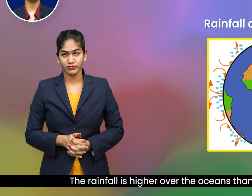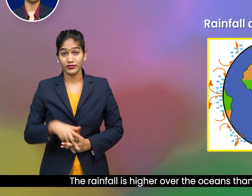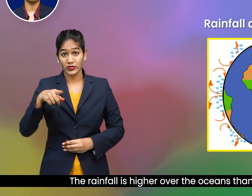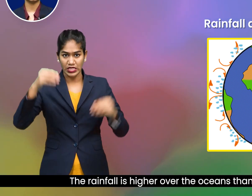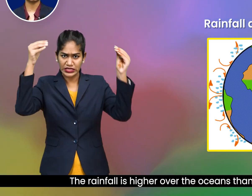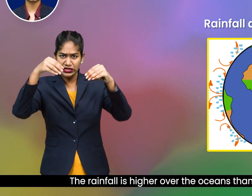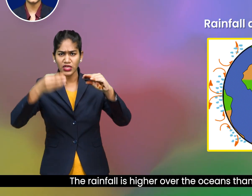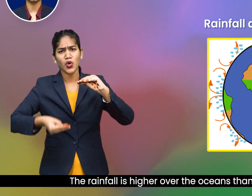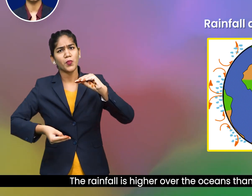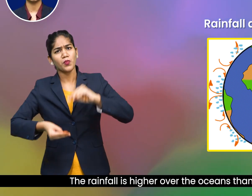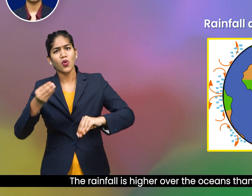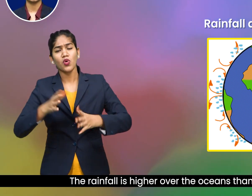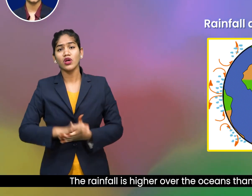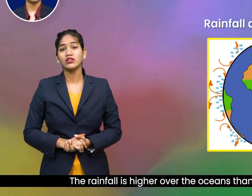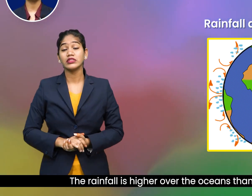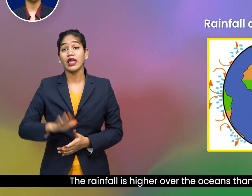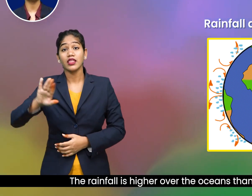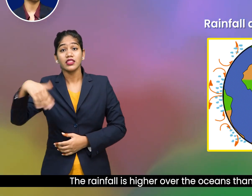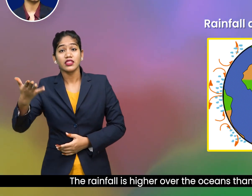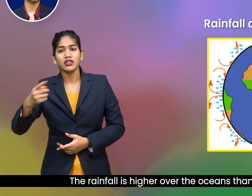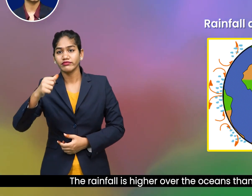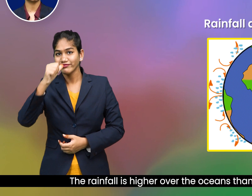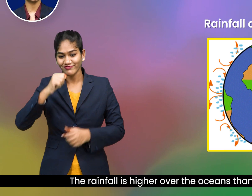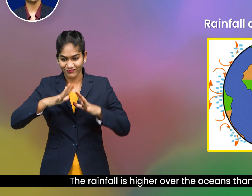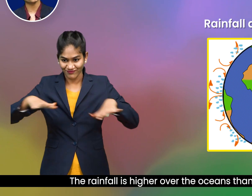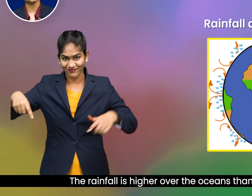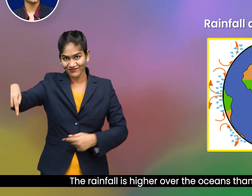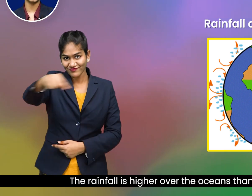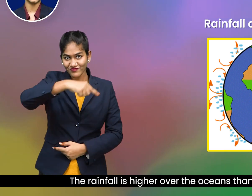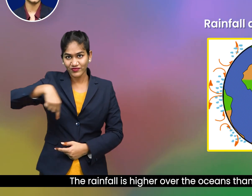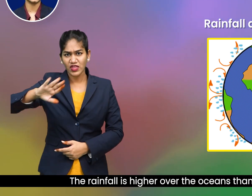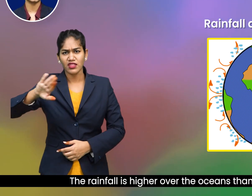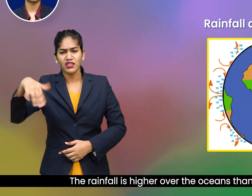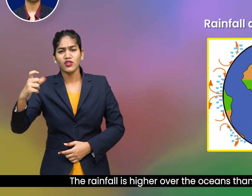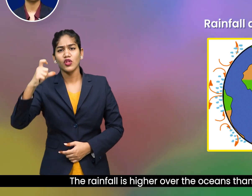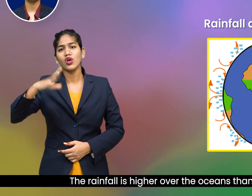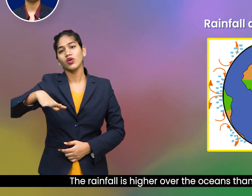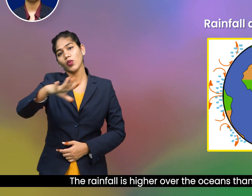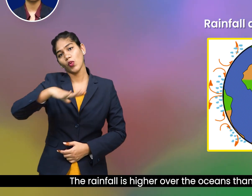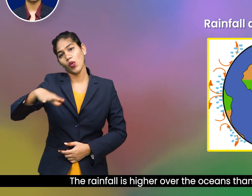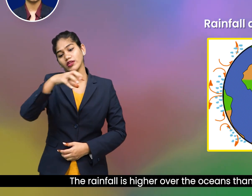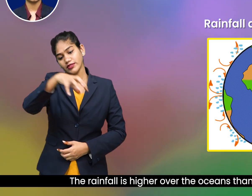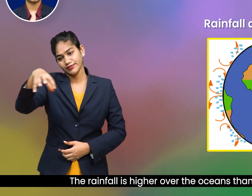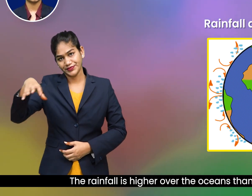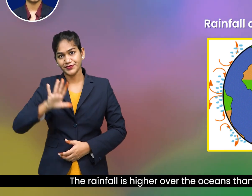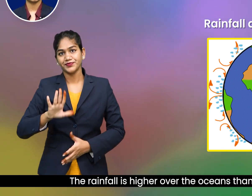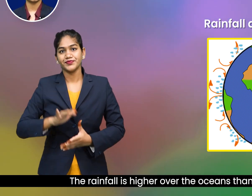The rainfall is higher over the oceans than on the continents.